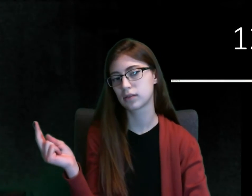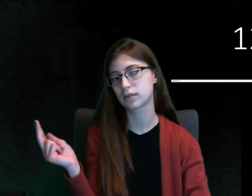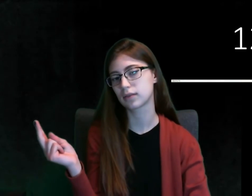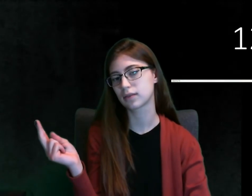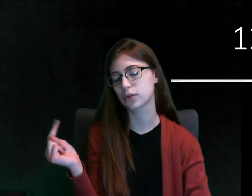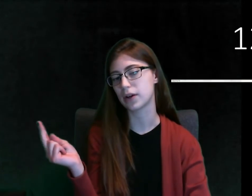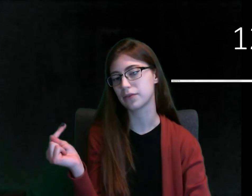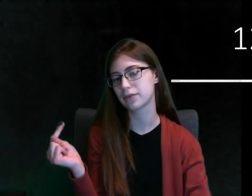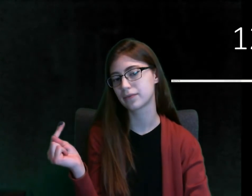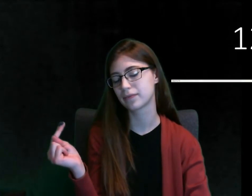12.